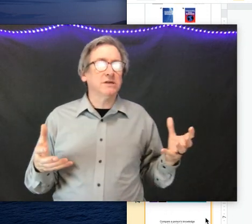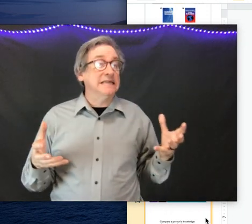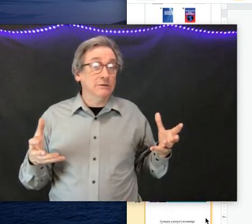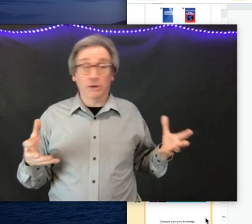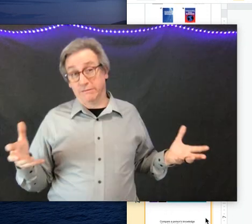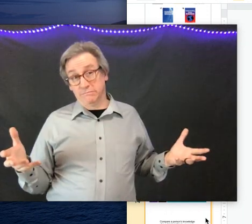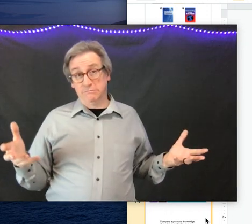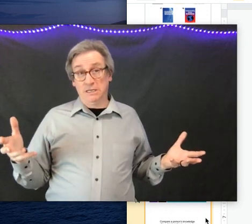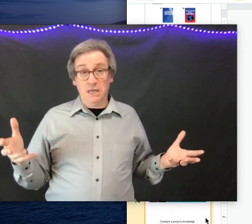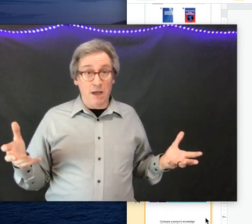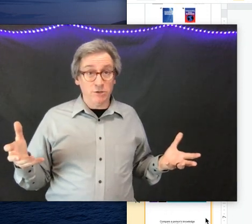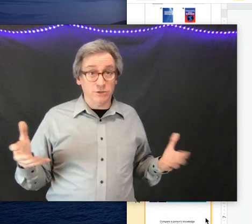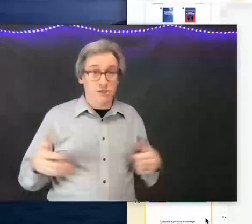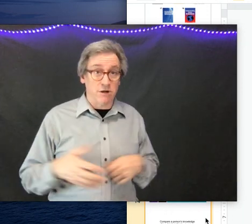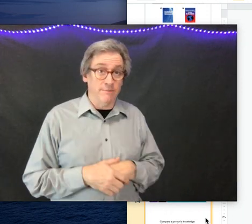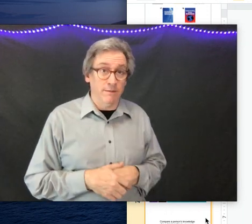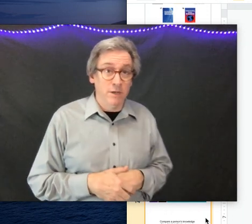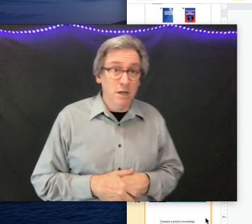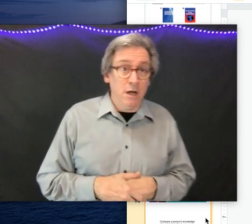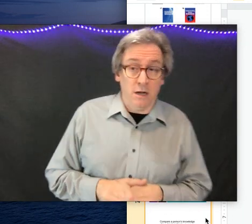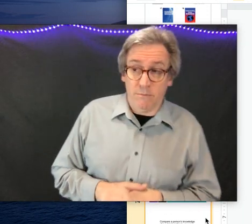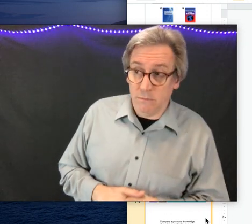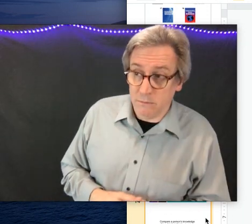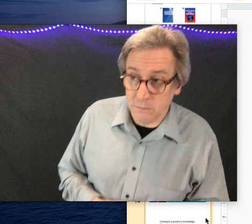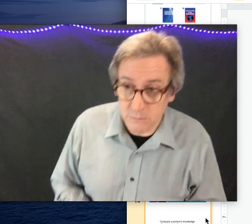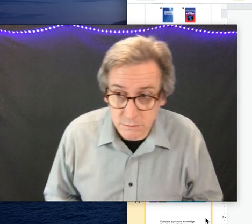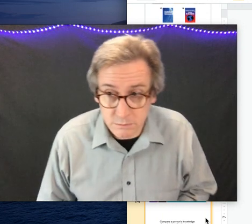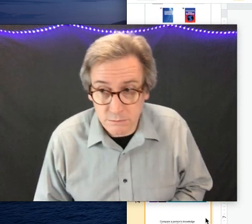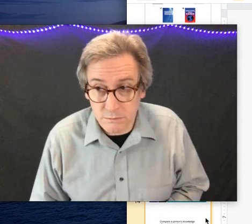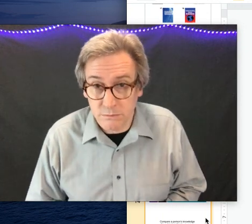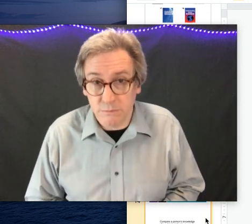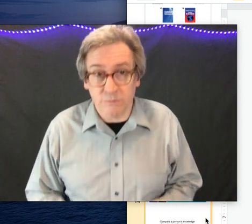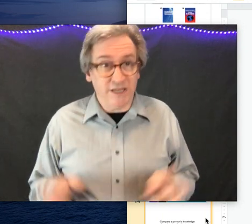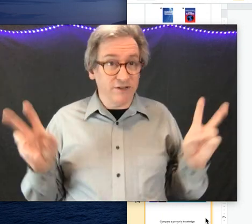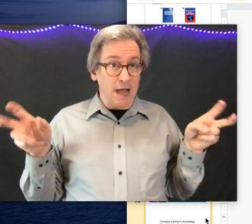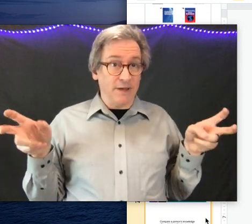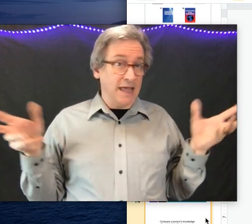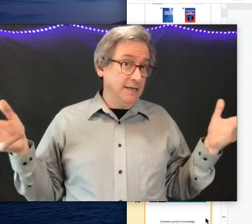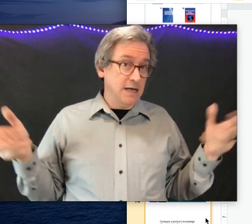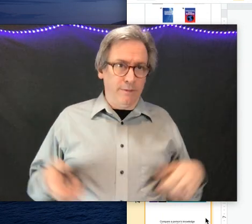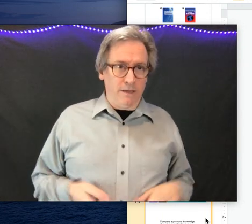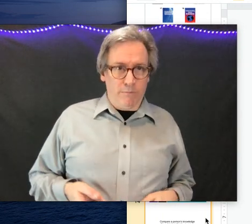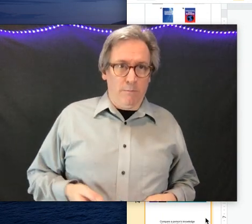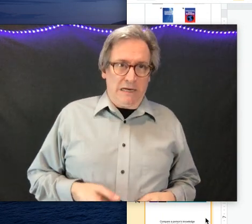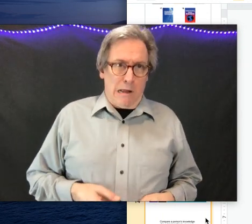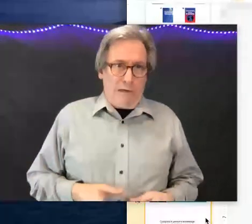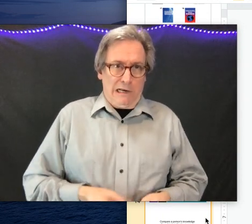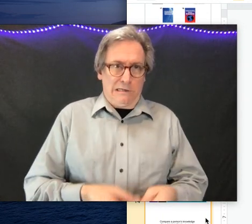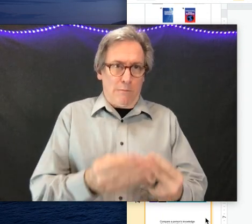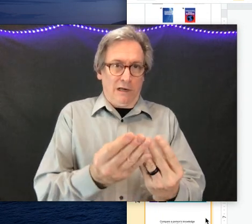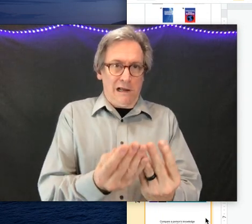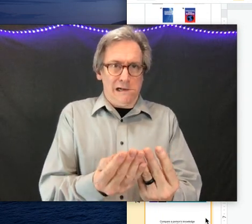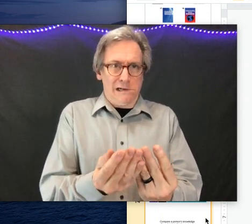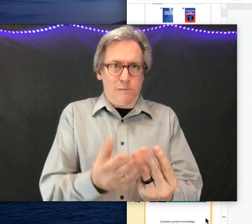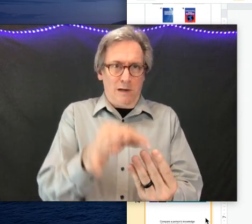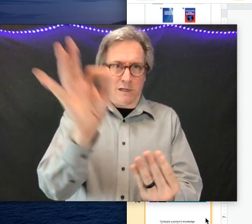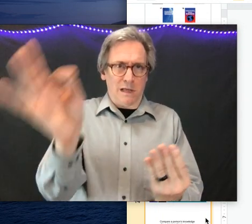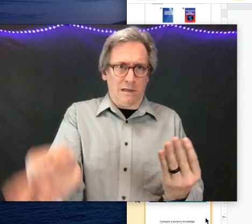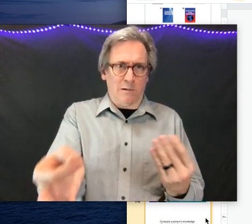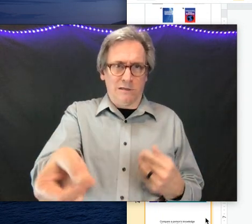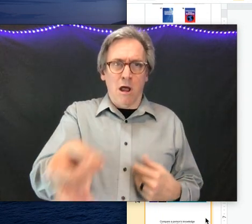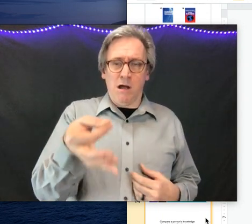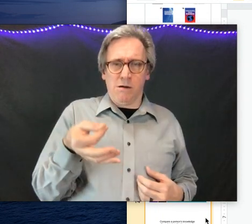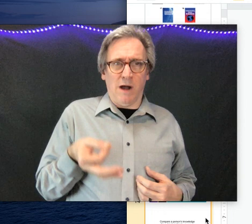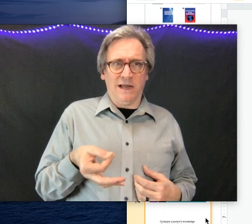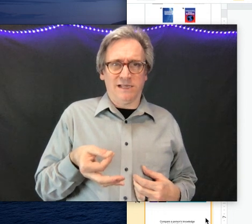you quarantined with? How would you describe them? Give a topic, any topic. Pick a topic, any topic. Yeah,